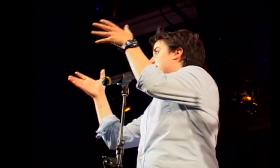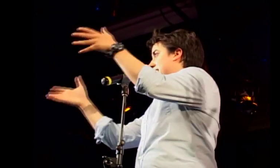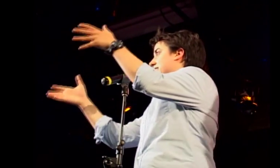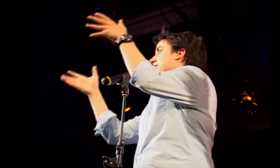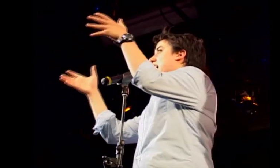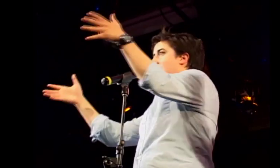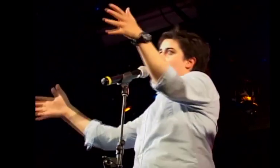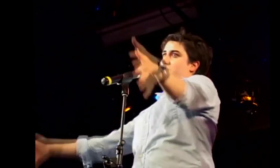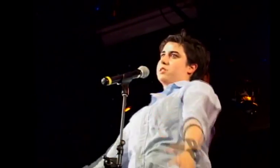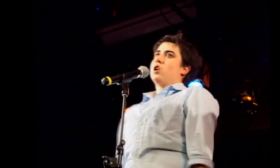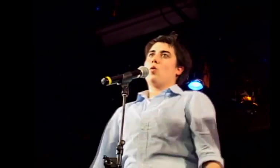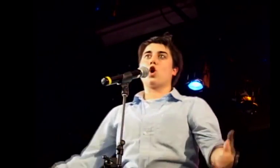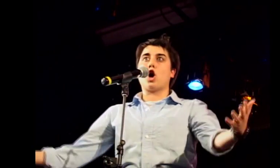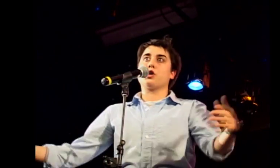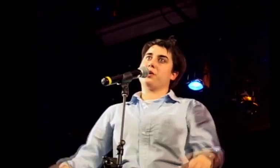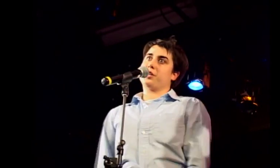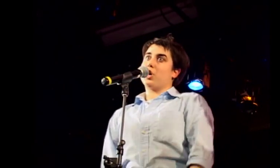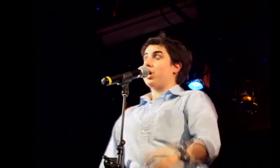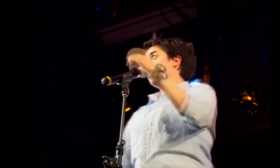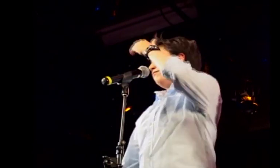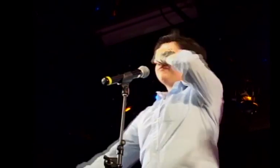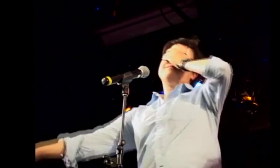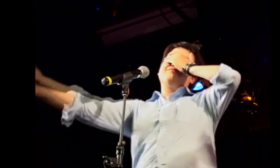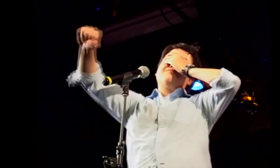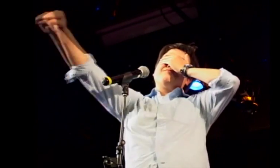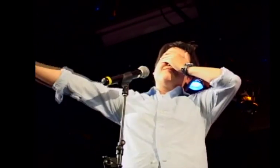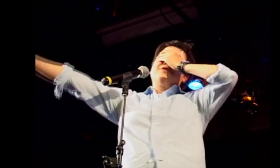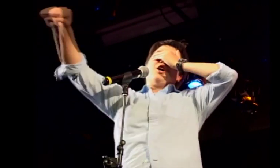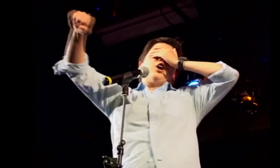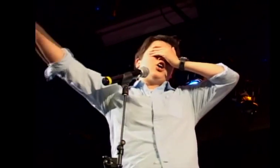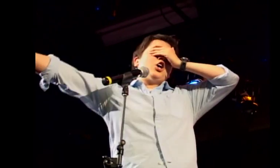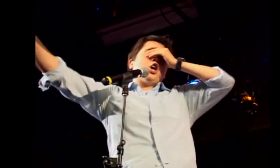would completely hit a house. We're arguing in the car.